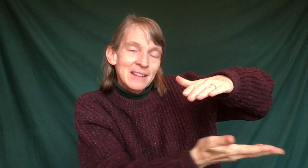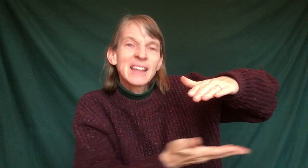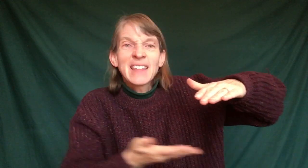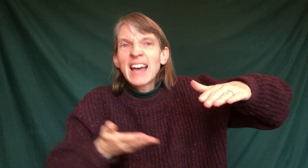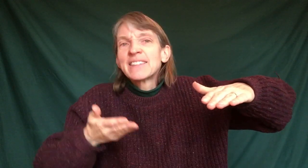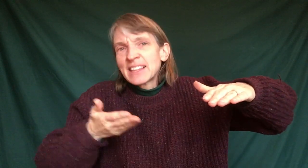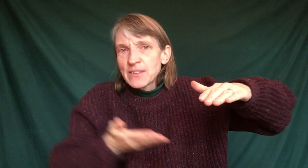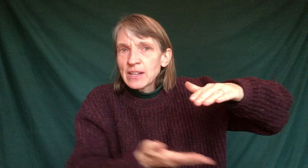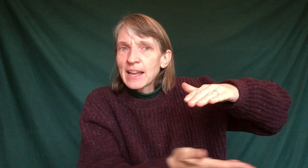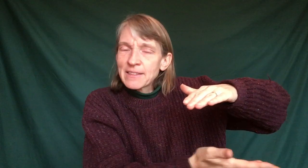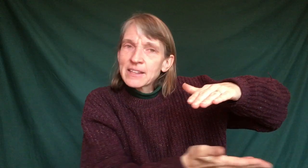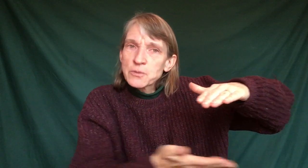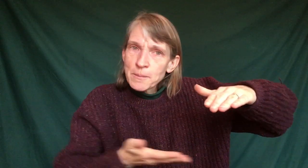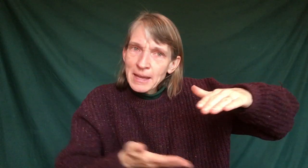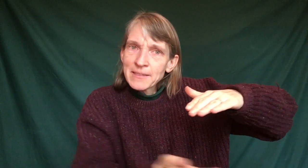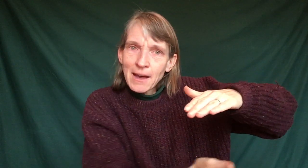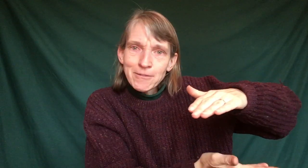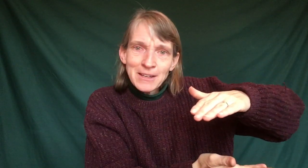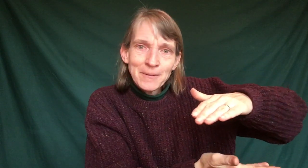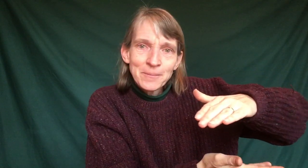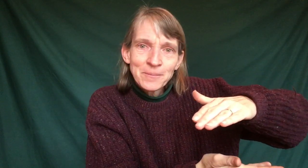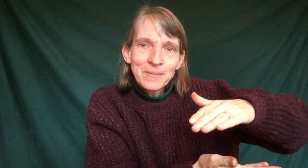like that. At Thanksgiving, a lot of things we bake in the oven.